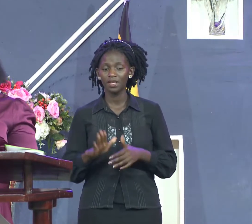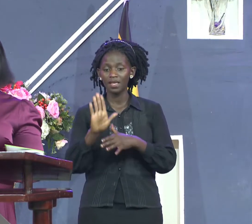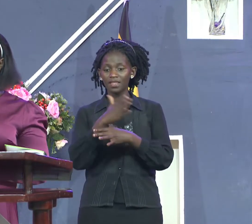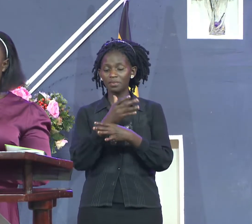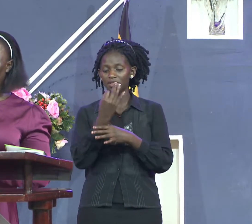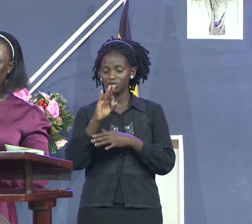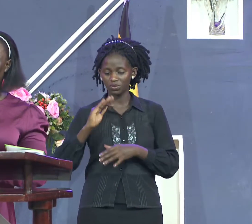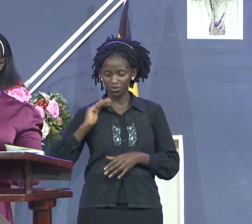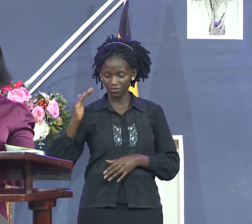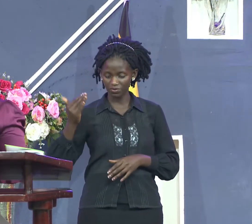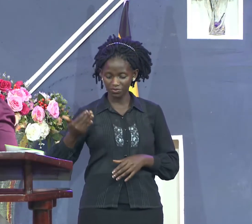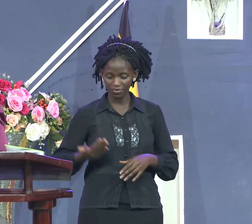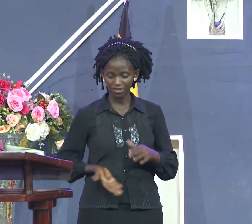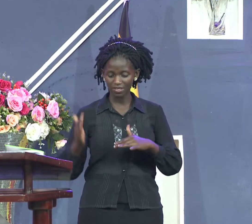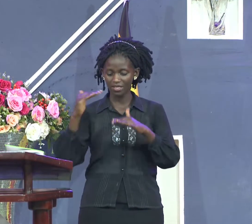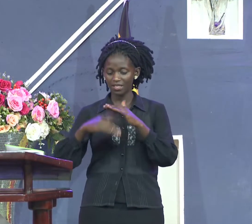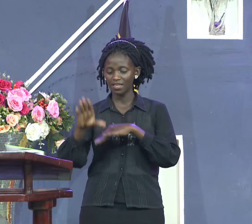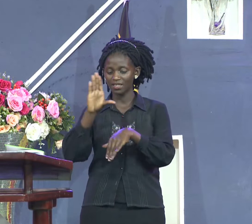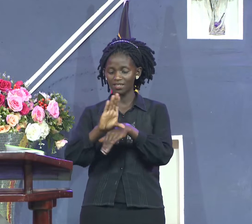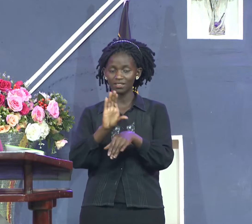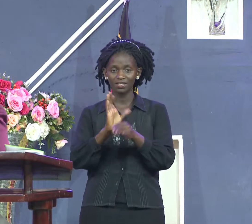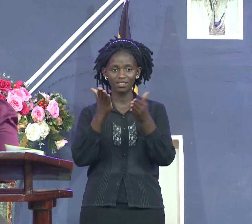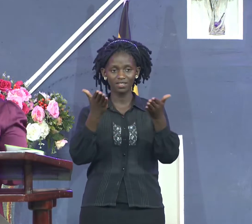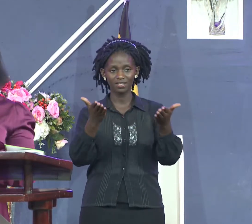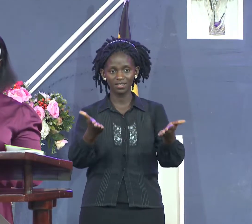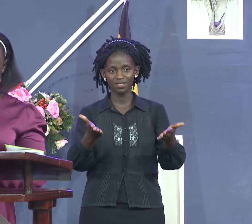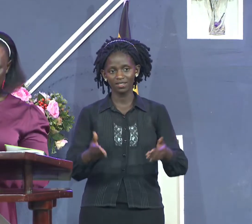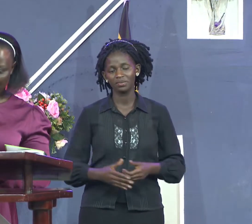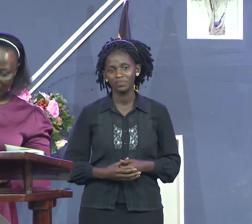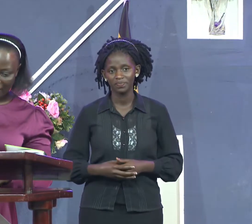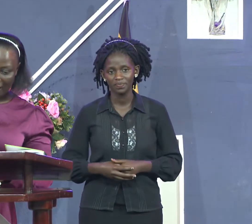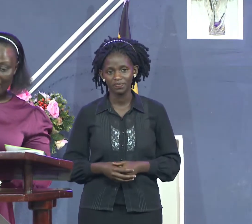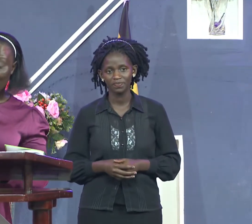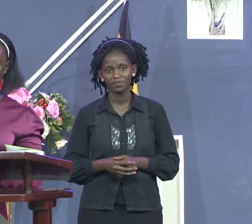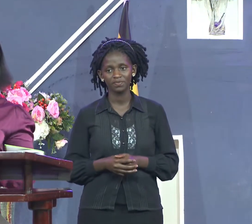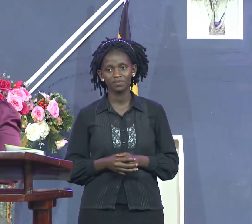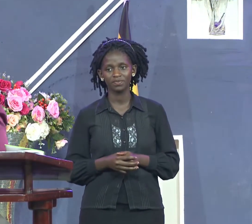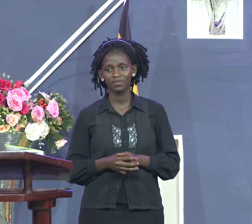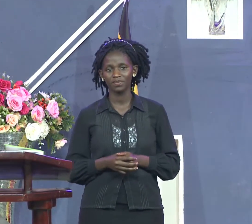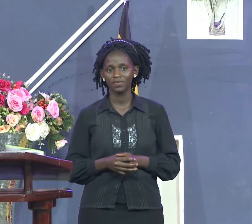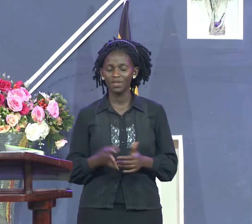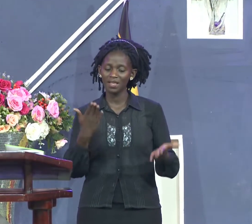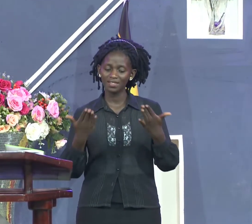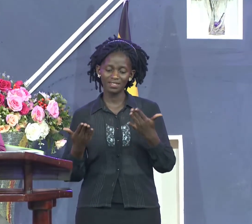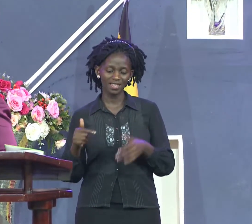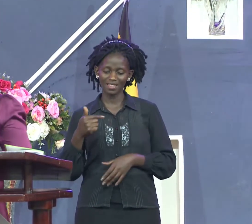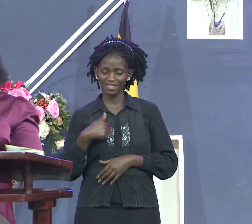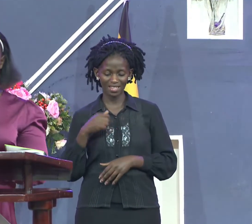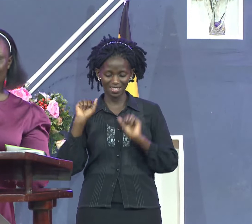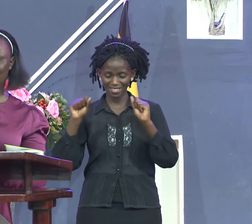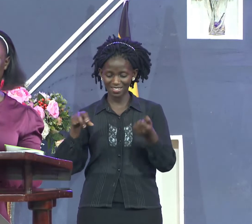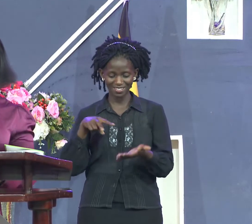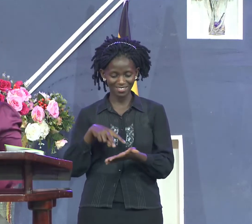Obweleza waba chala abo mchifochino. The women ministry of this place. Ulava nangin sobolo